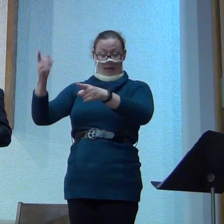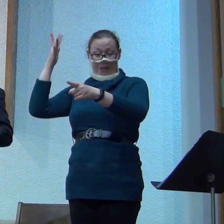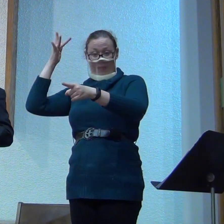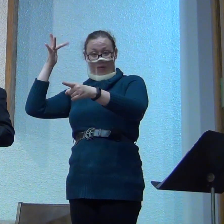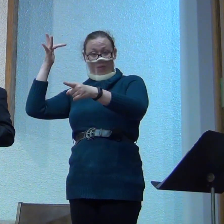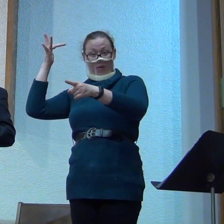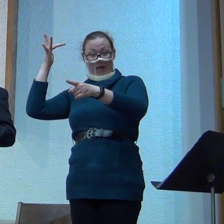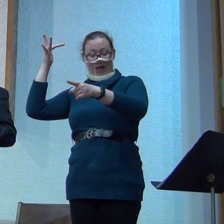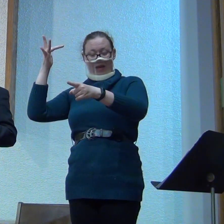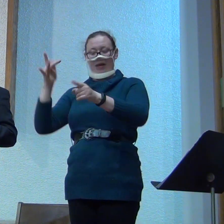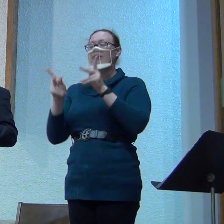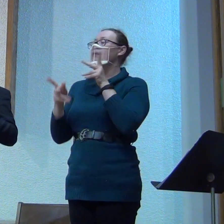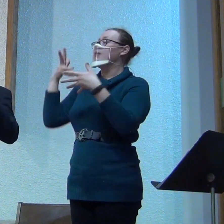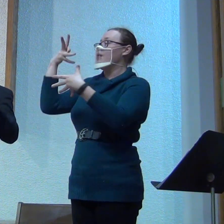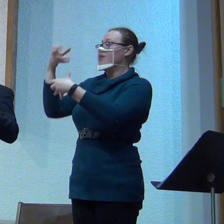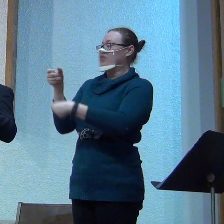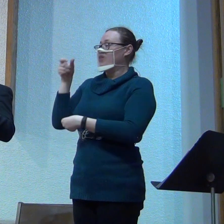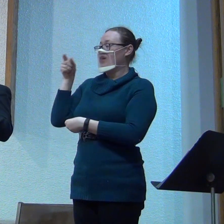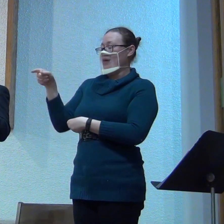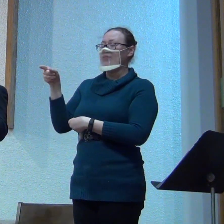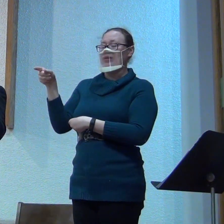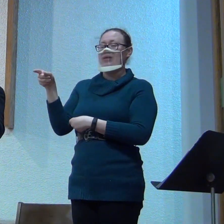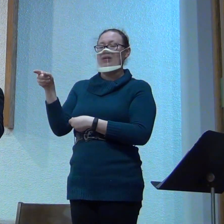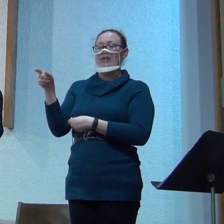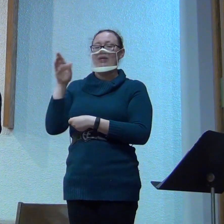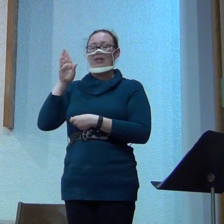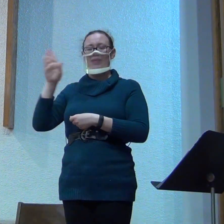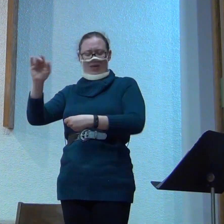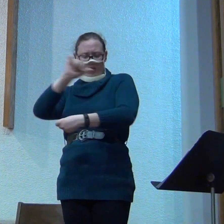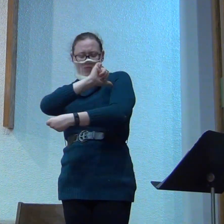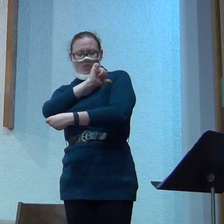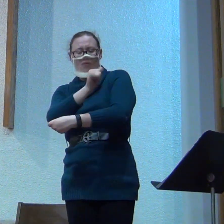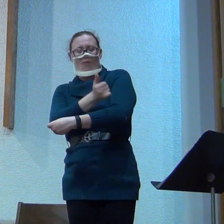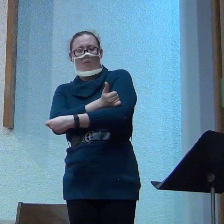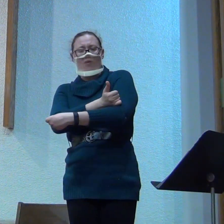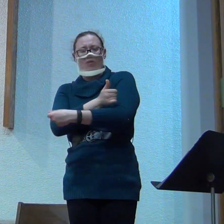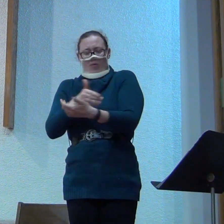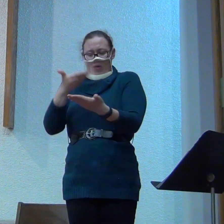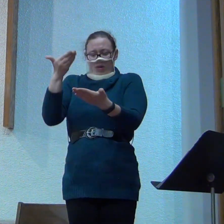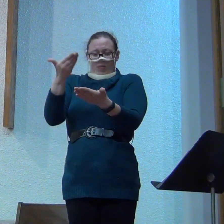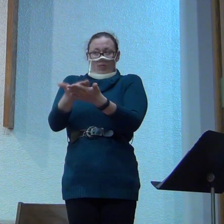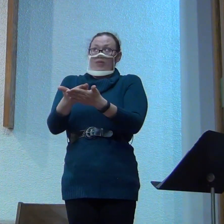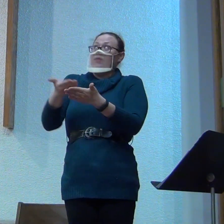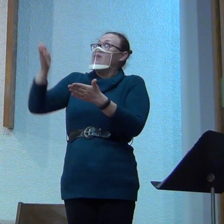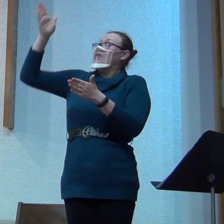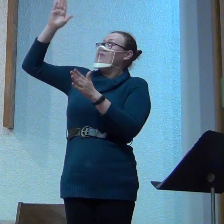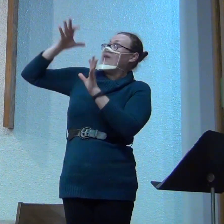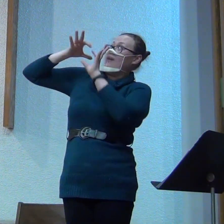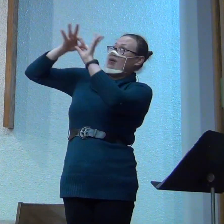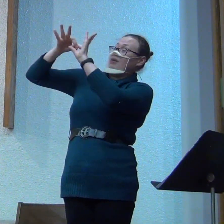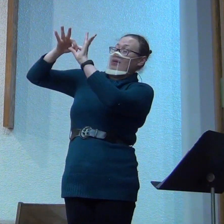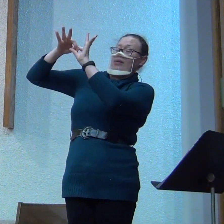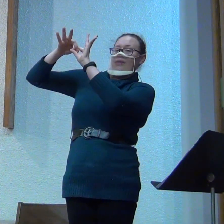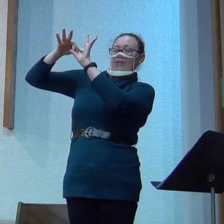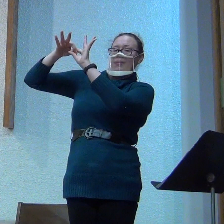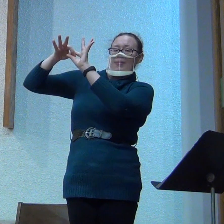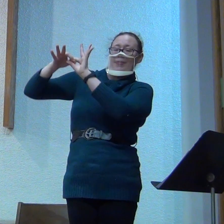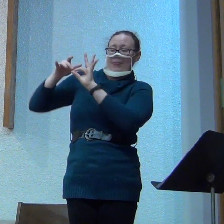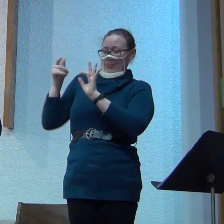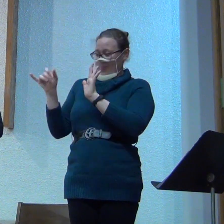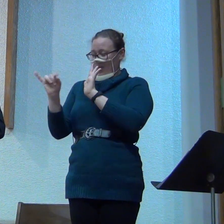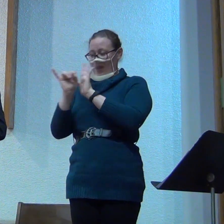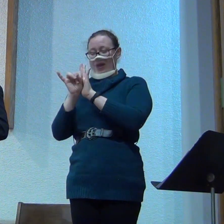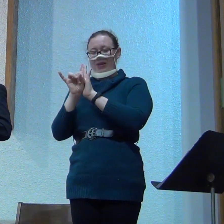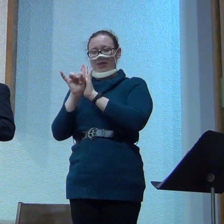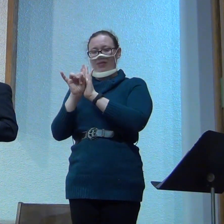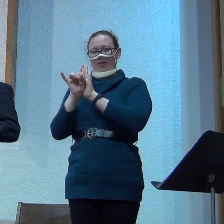he said that. They authenticated his identity and verified his claims. In